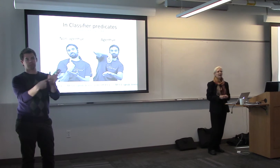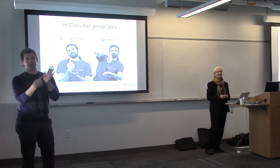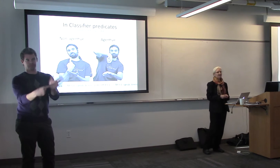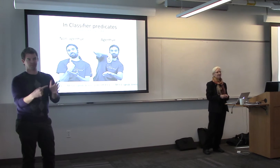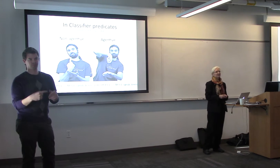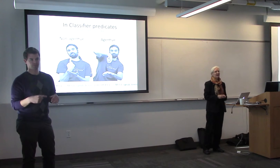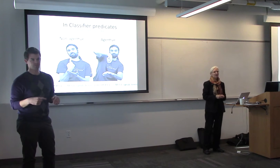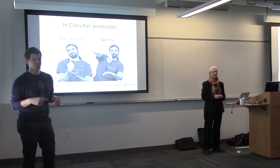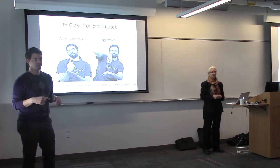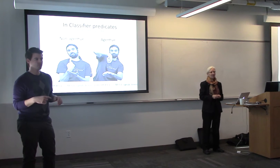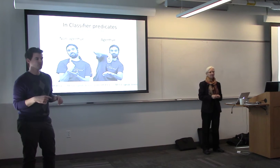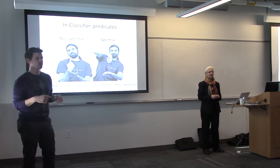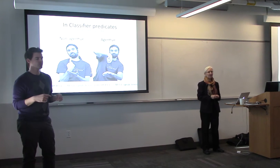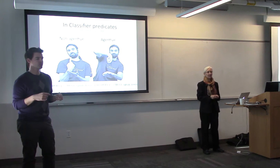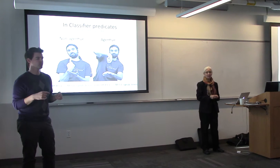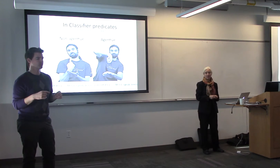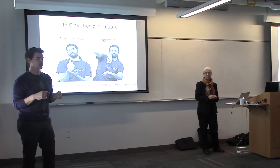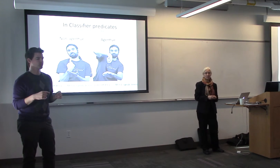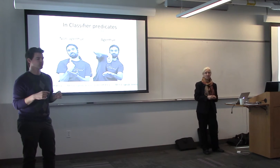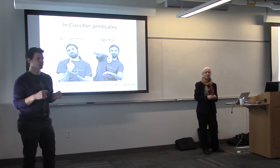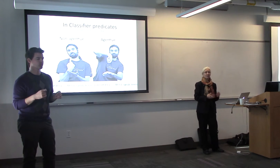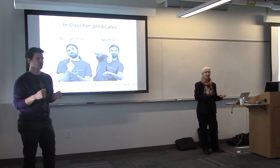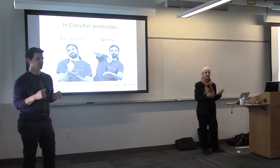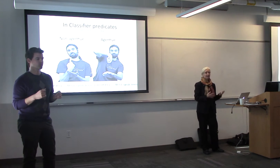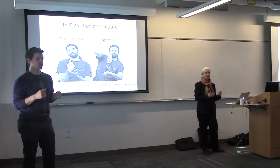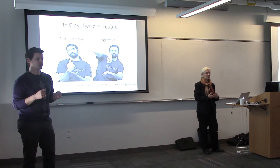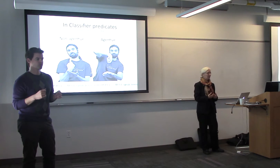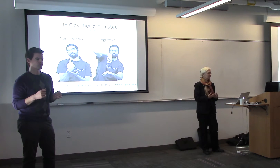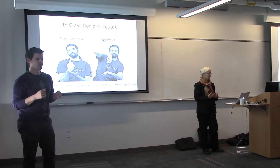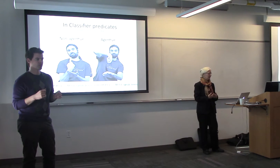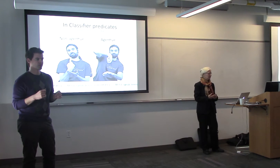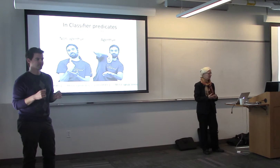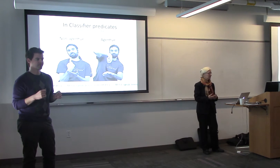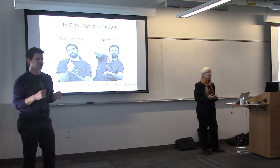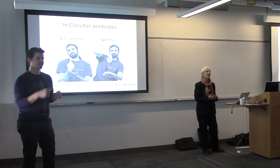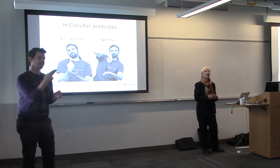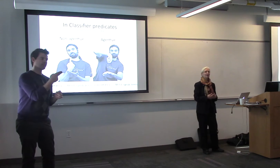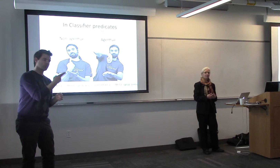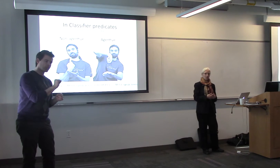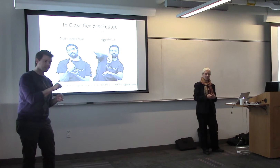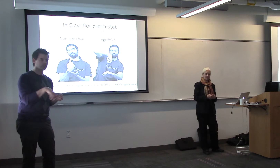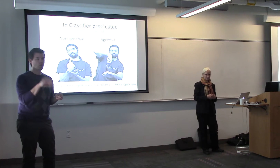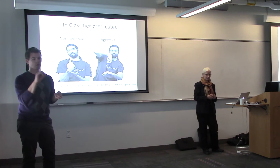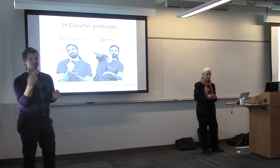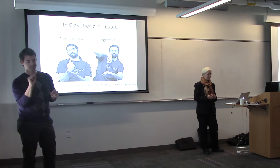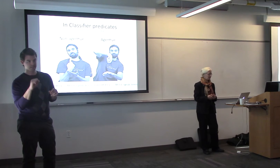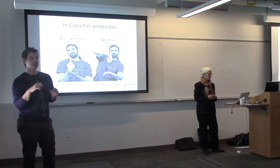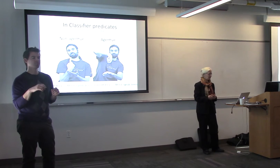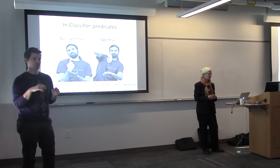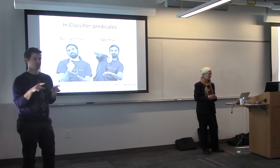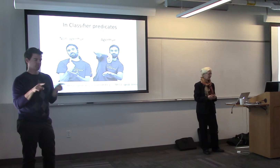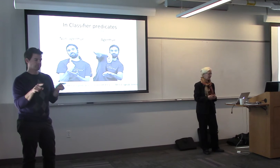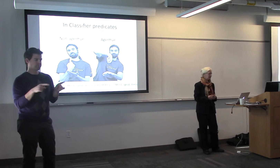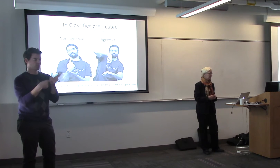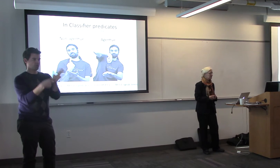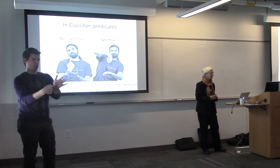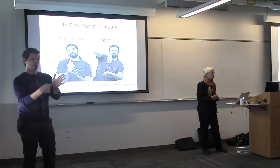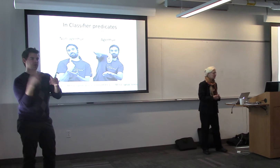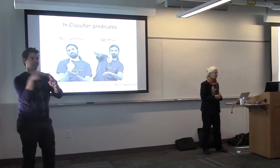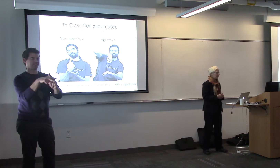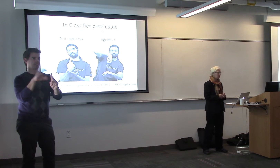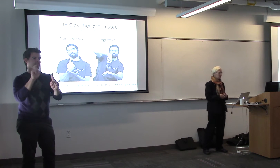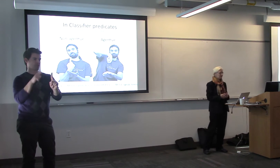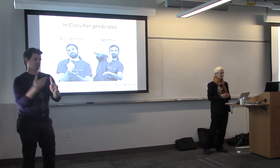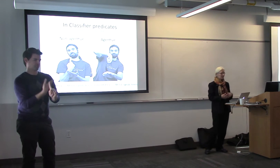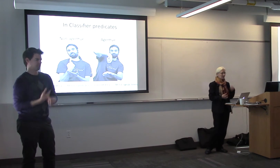one way that these handshakes that I referred to, the handling and object handshakes, are important in classifier predicates.